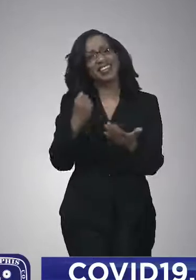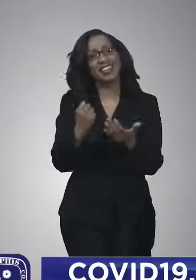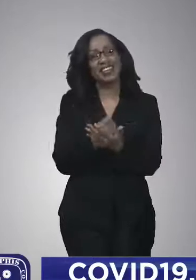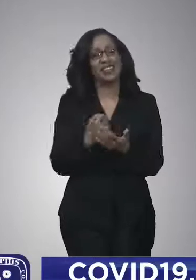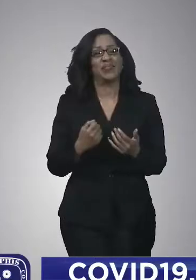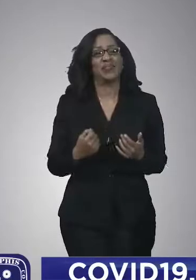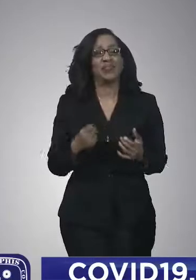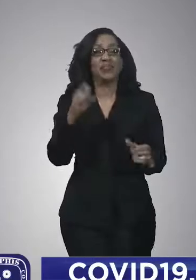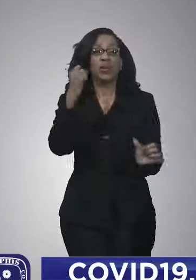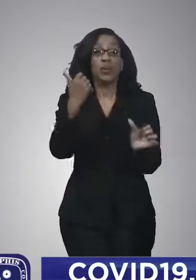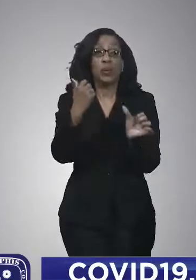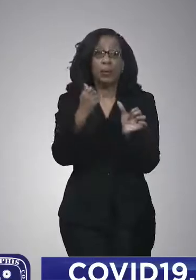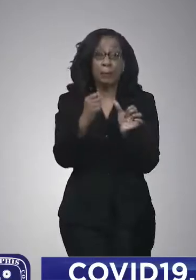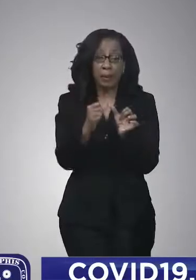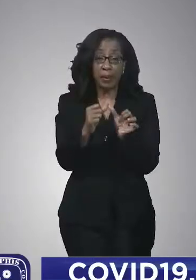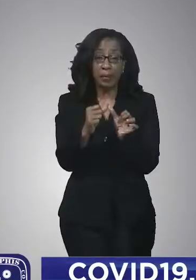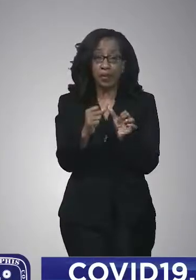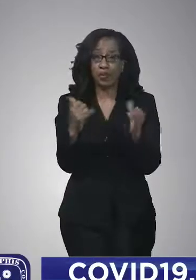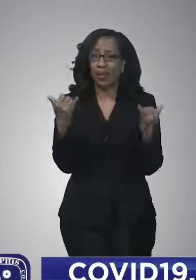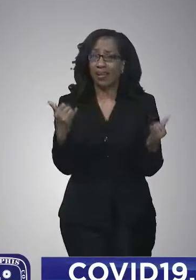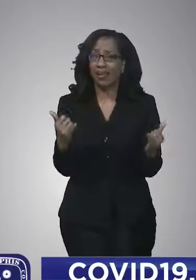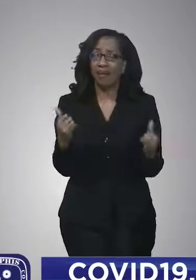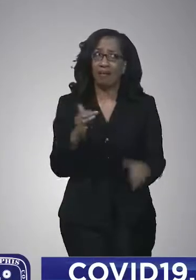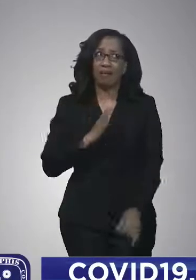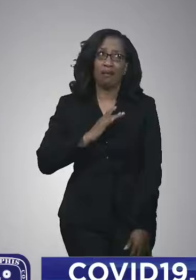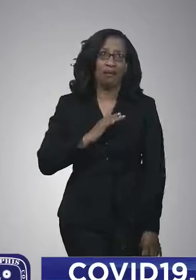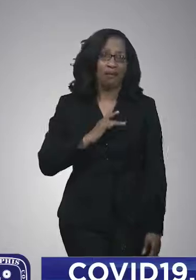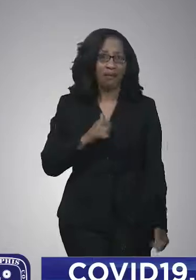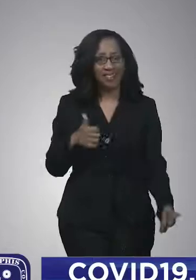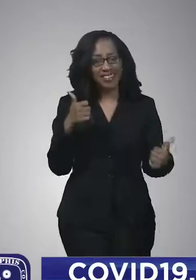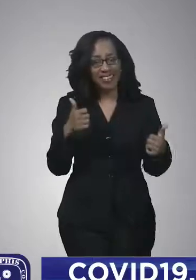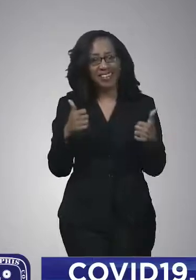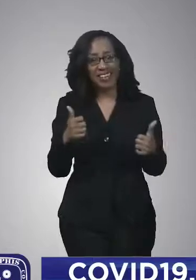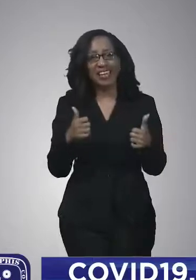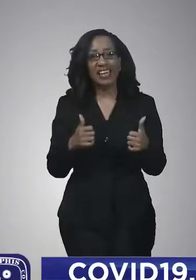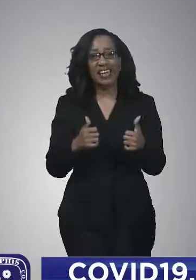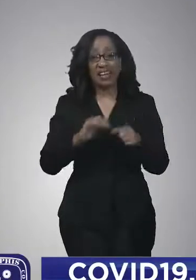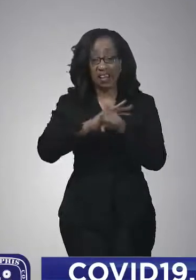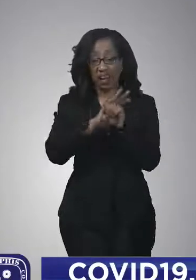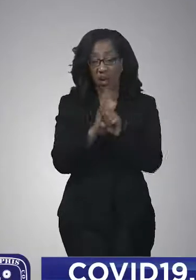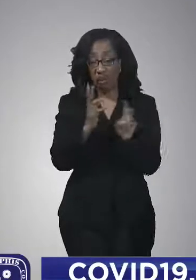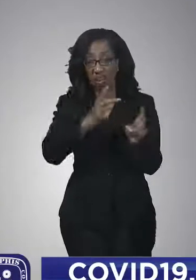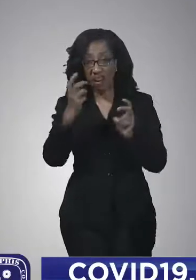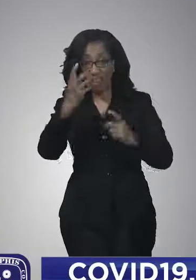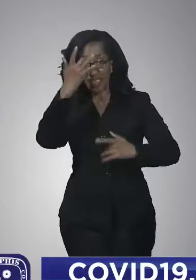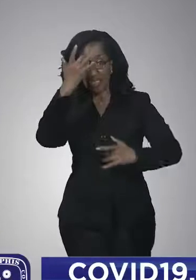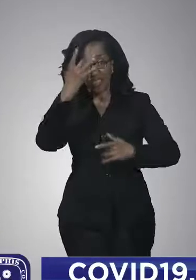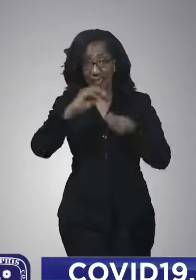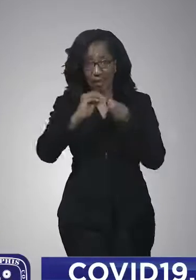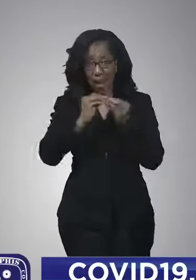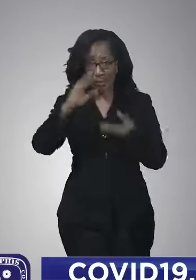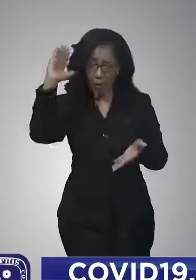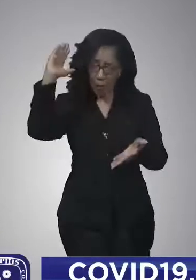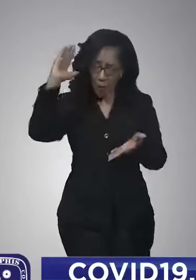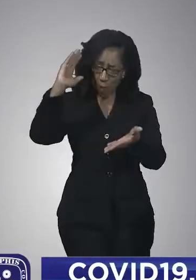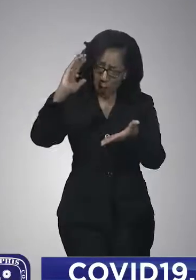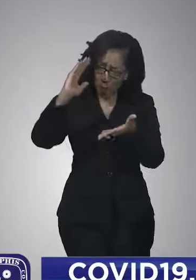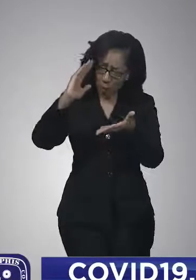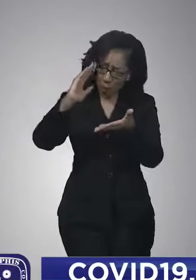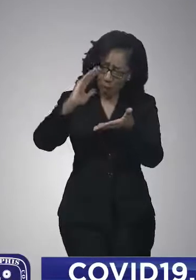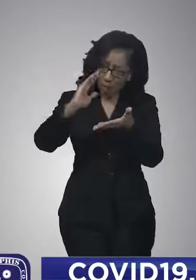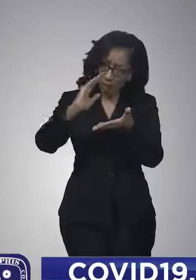remember, we are doing so well. The numbers are coming down. We are highly encouraged by that, but we are